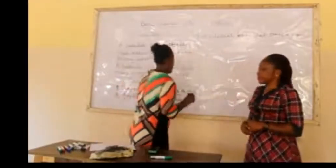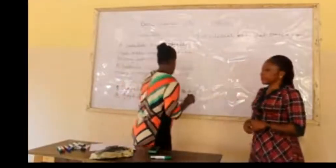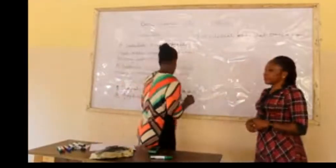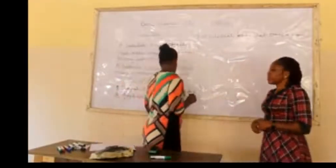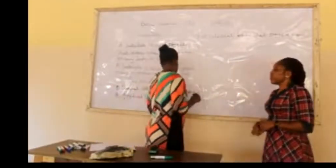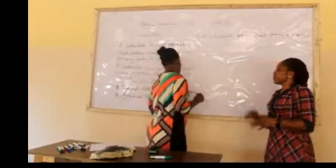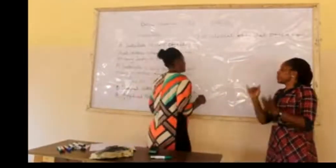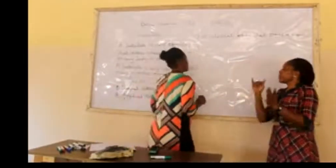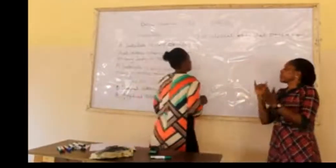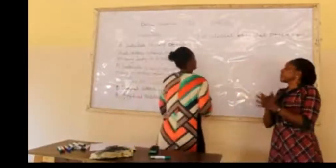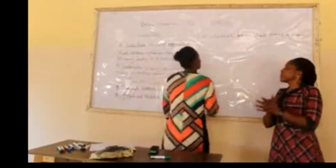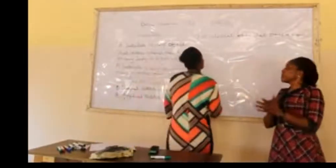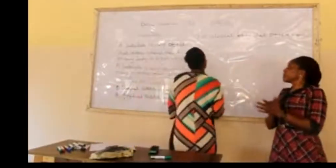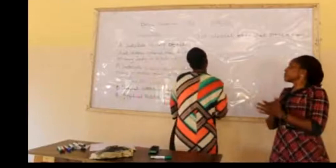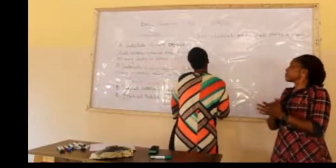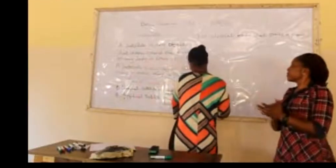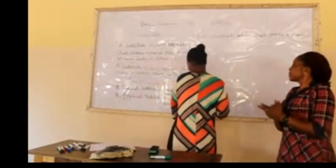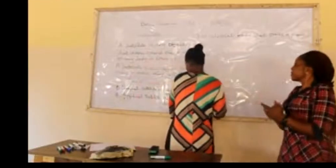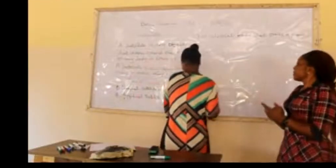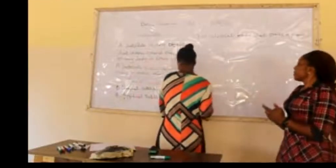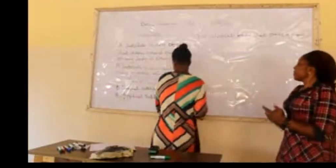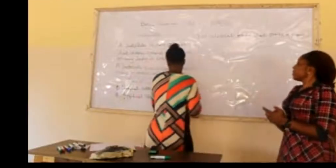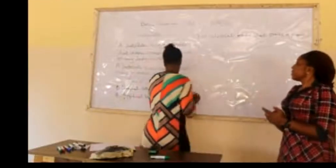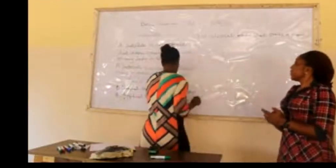That orbits